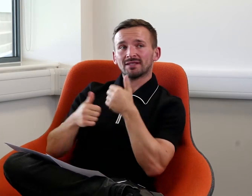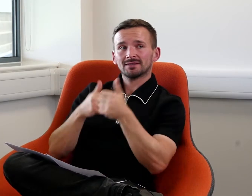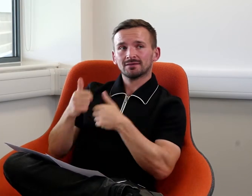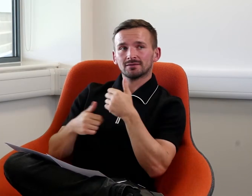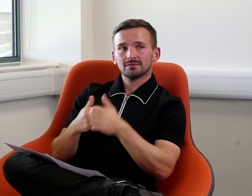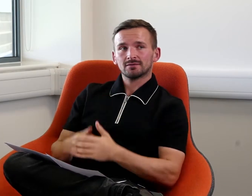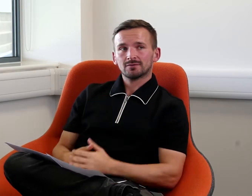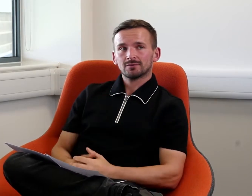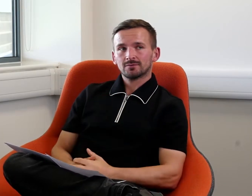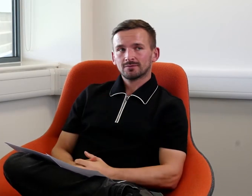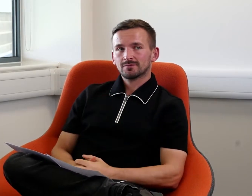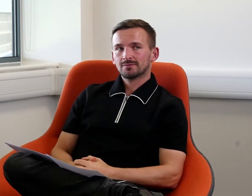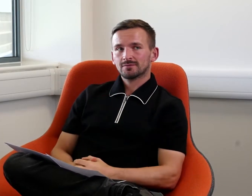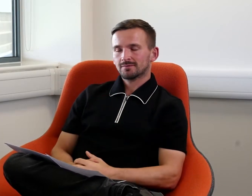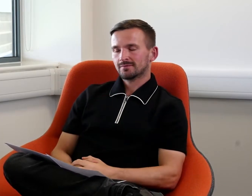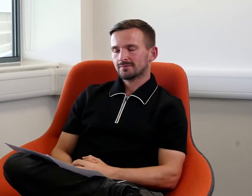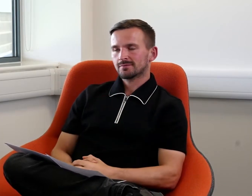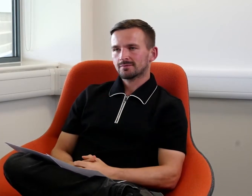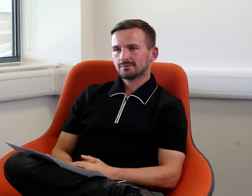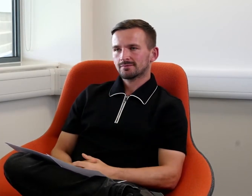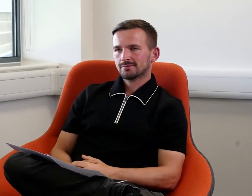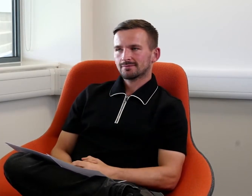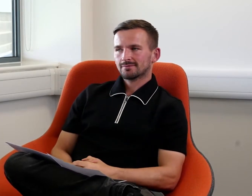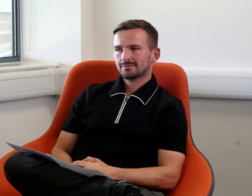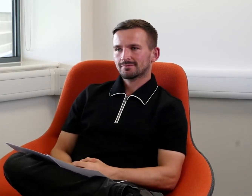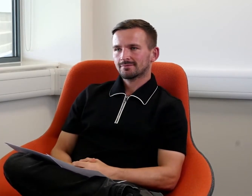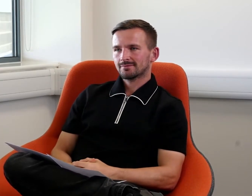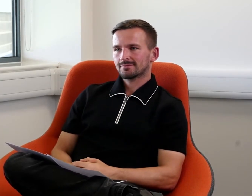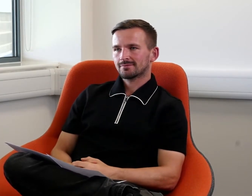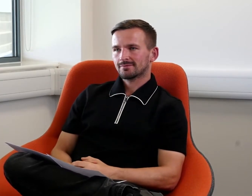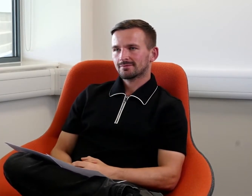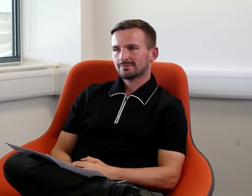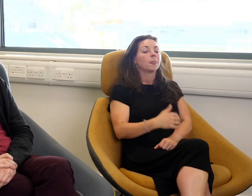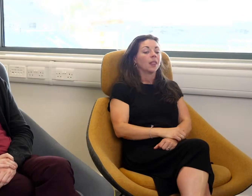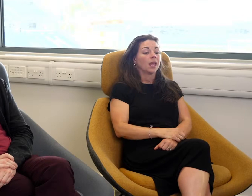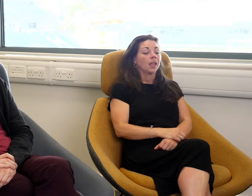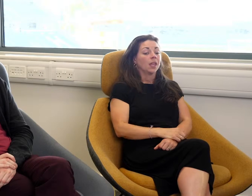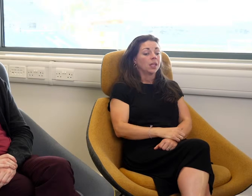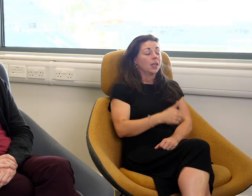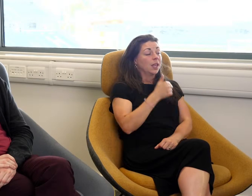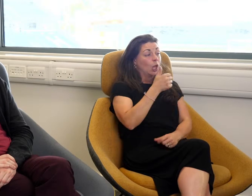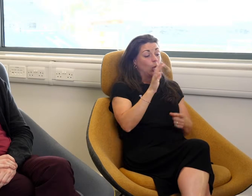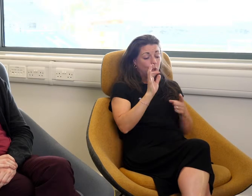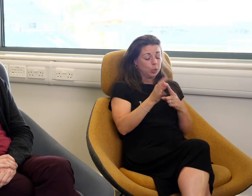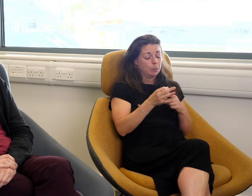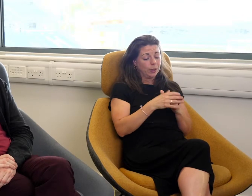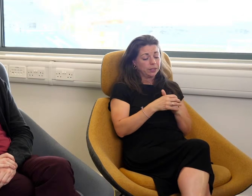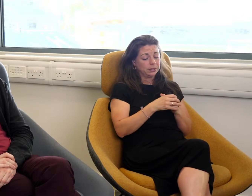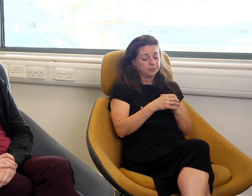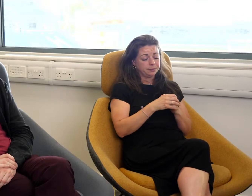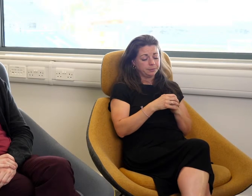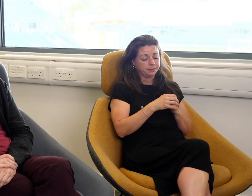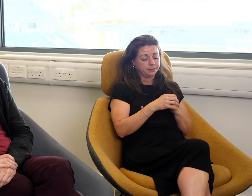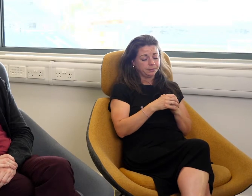Are they getting enough credit, for the work that they're doing? That's a really good point. And I mean, obviously I'm a bit biased